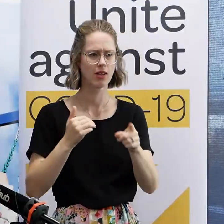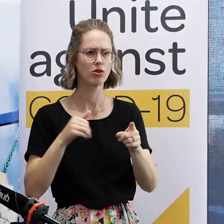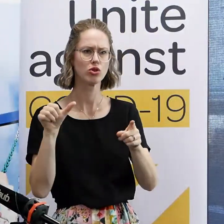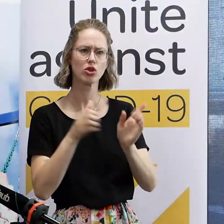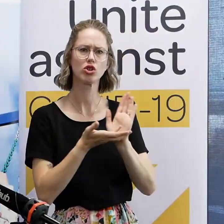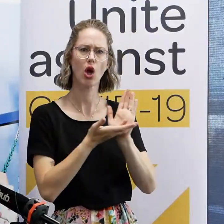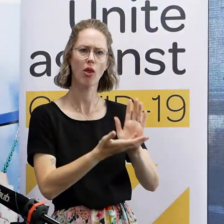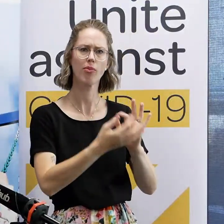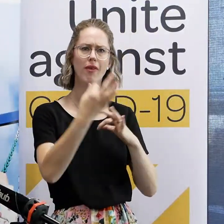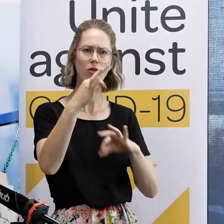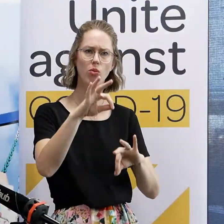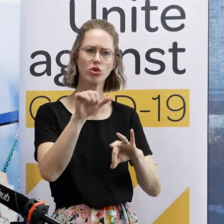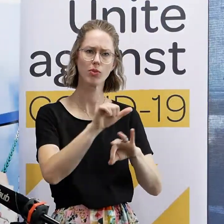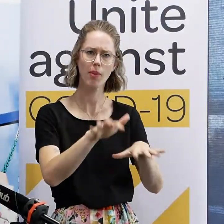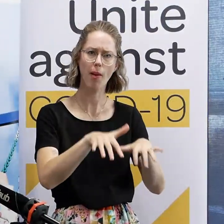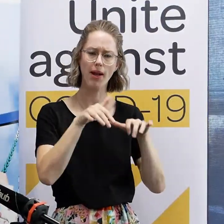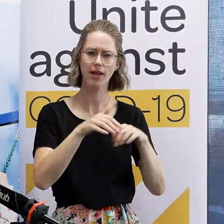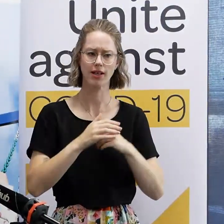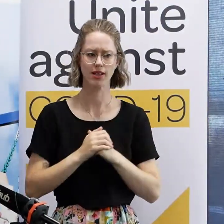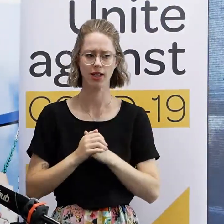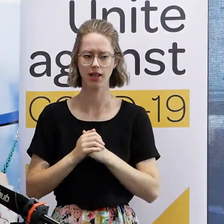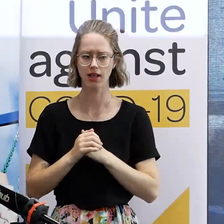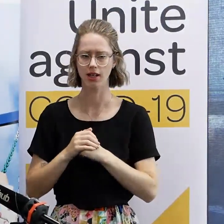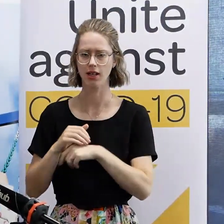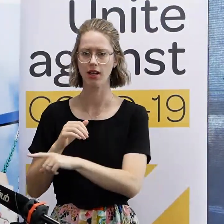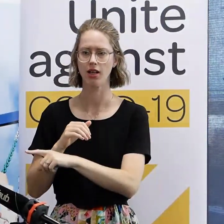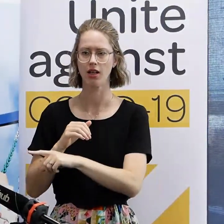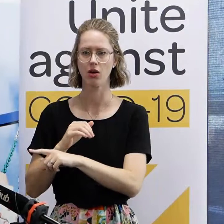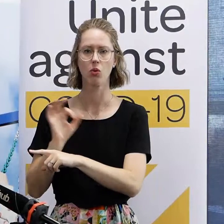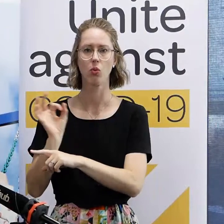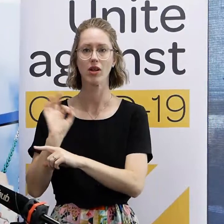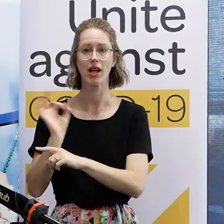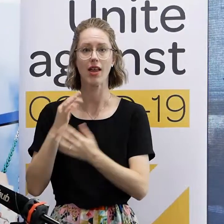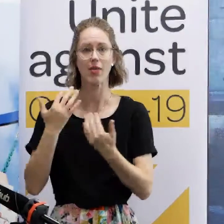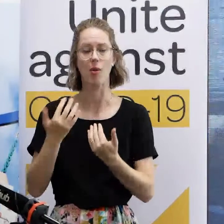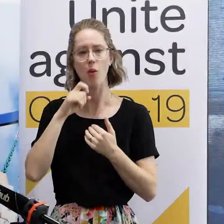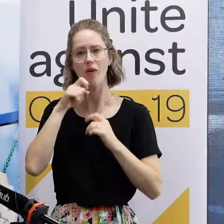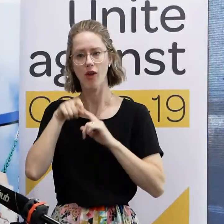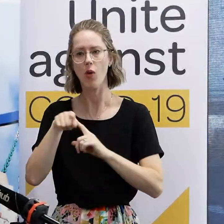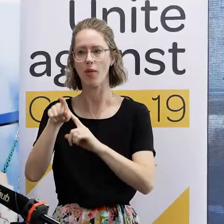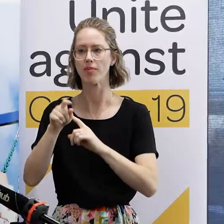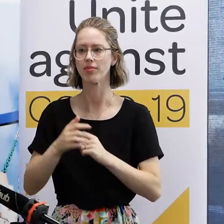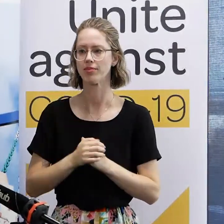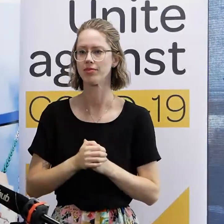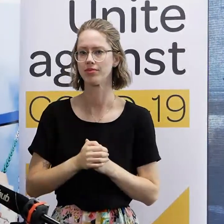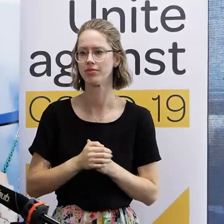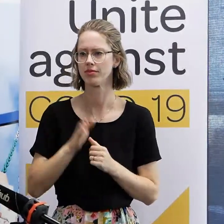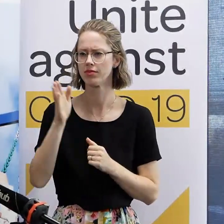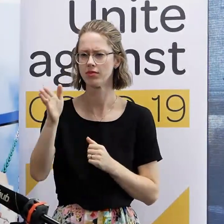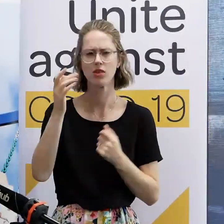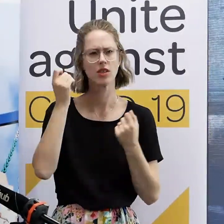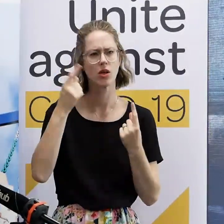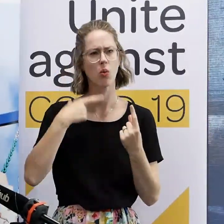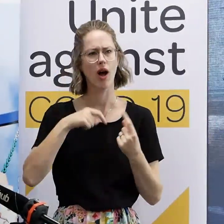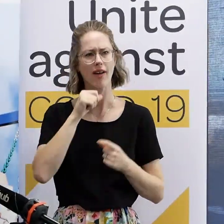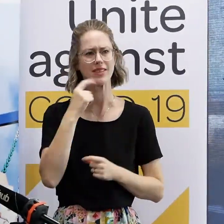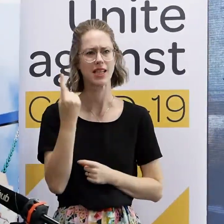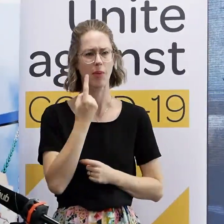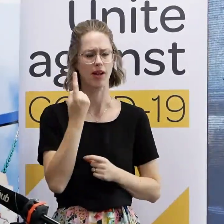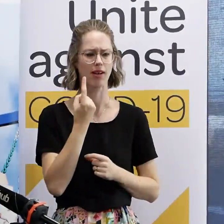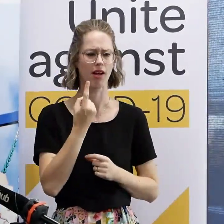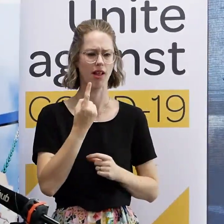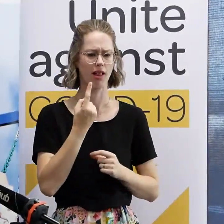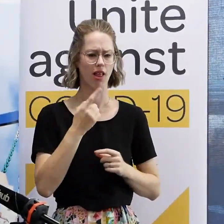them this? Why not make this public? So we haven't at the moment. I could chase up on that and see But how do we go. do you understand why if someone in that position